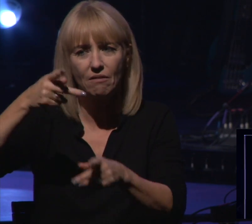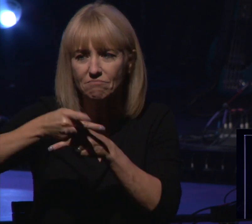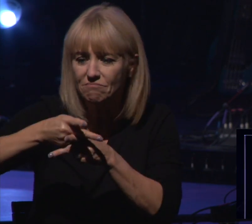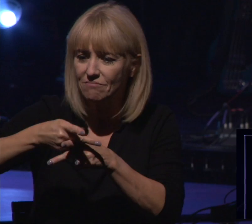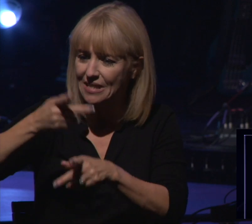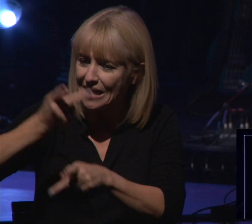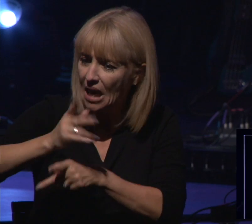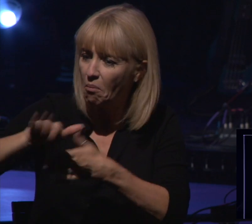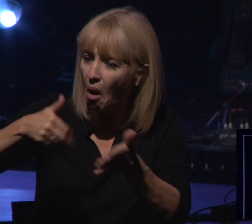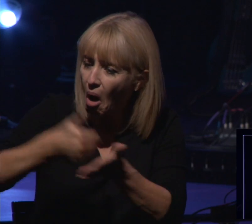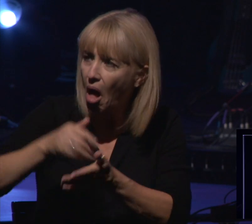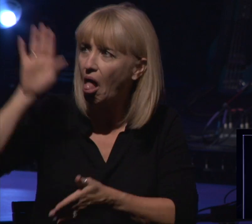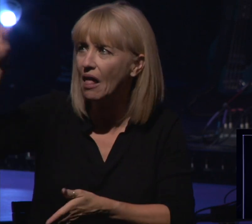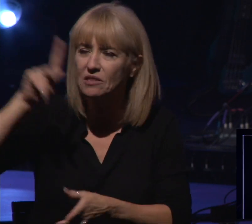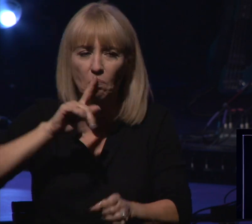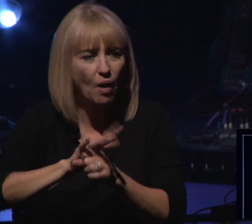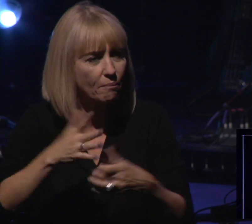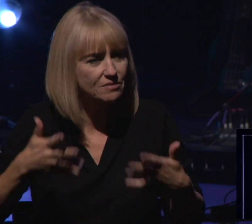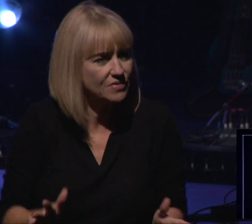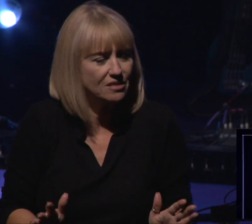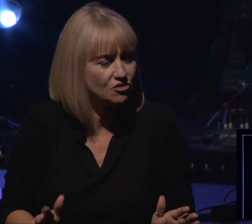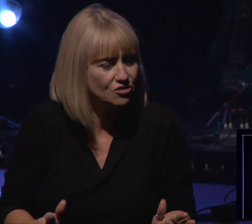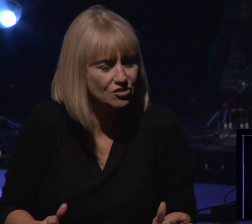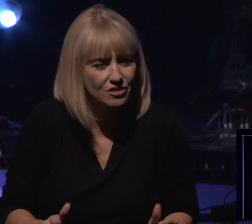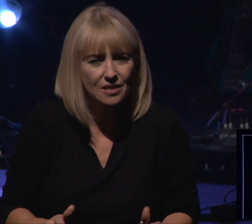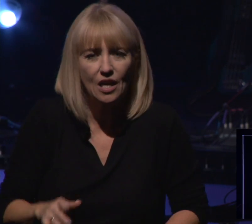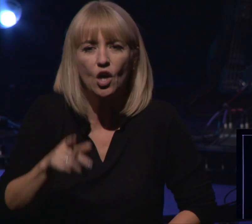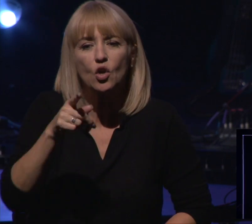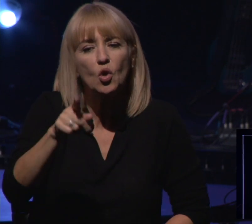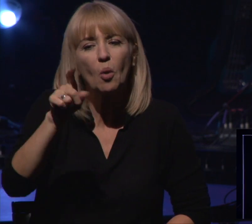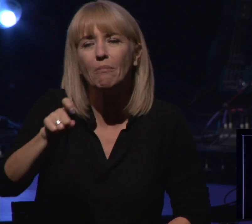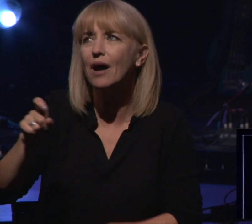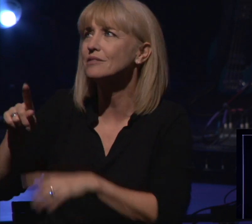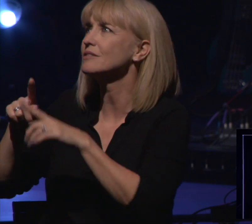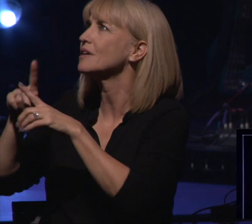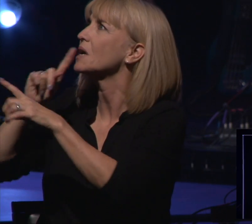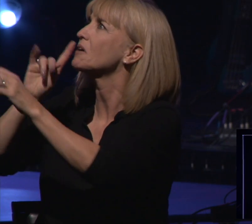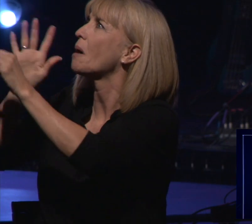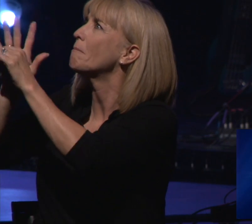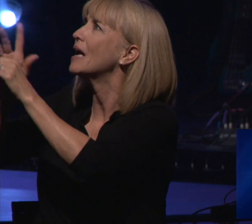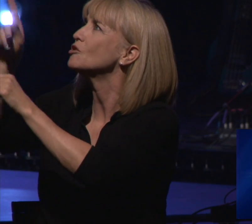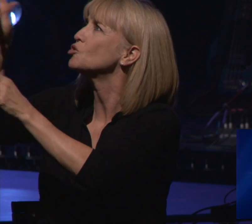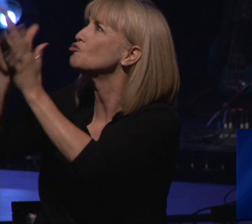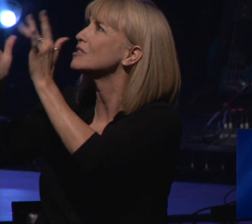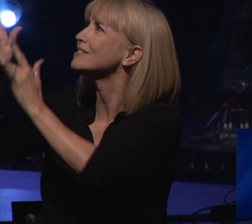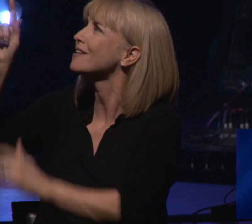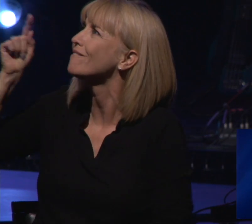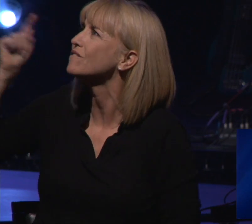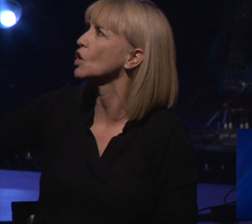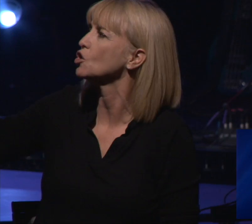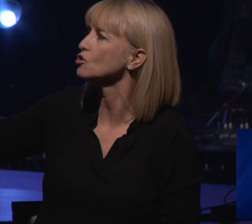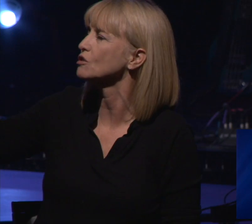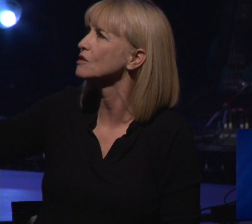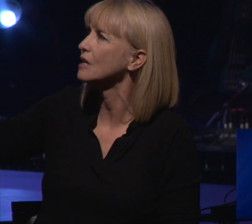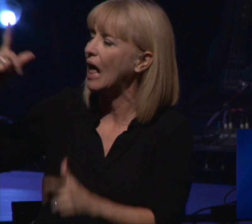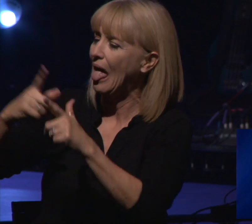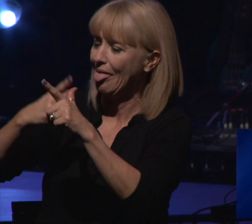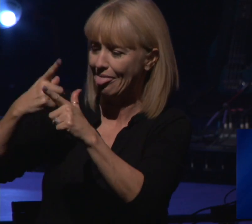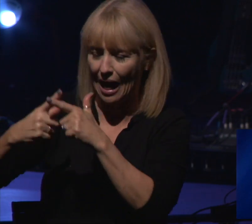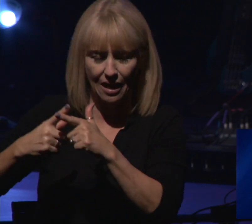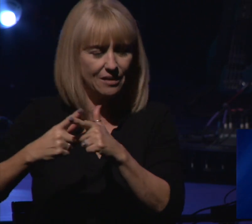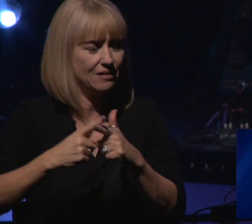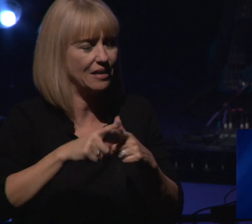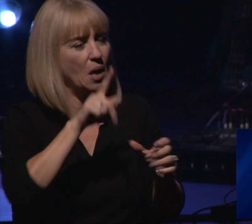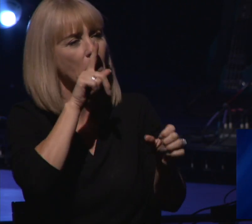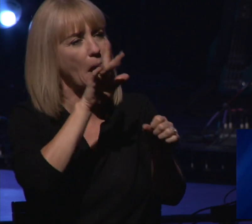is going to follow every one of those. Are we going to demonstrate first a commitment to Jesus? And then can we